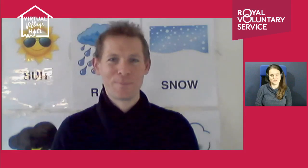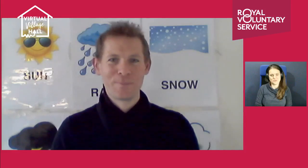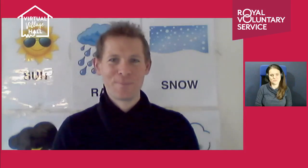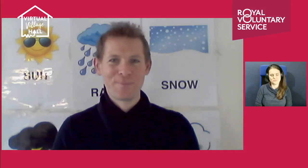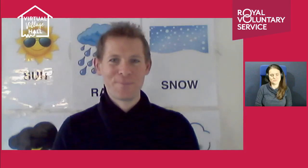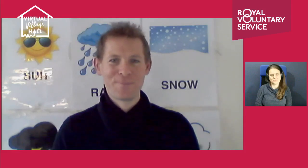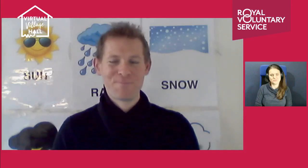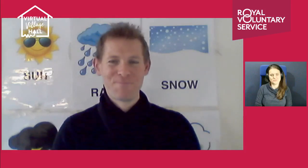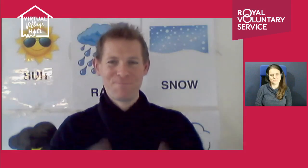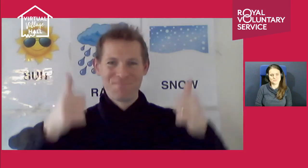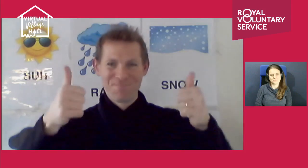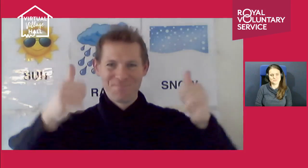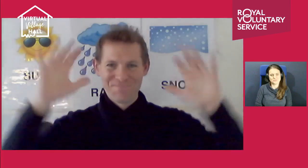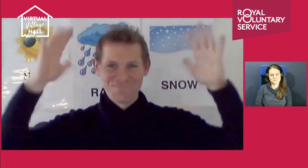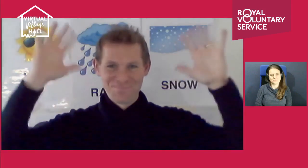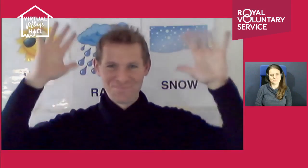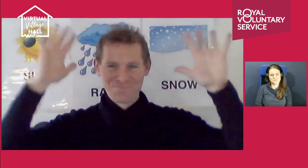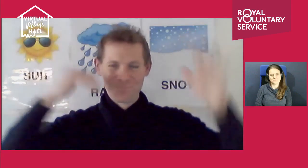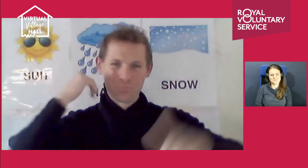tomorrow.